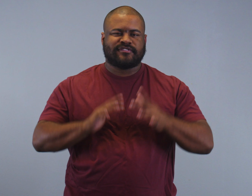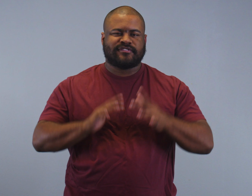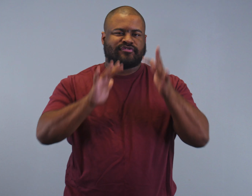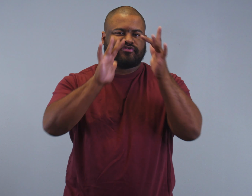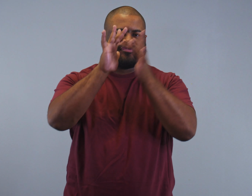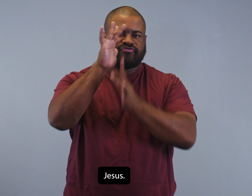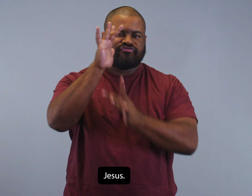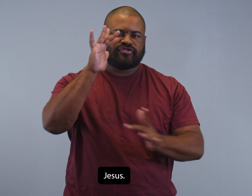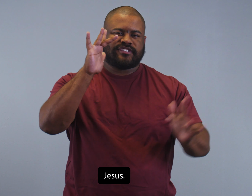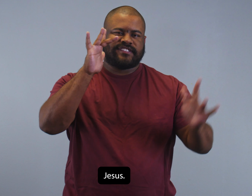Jesus.